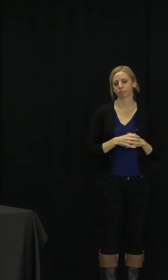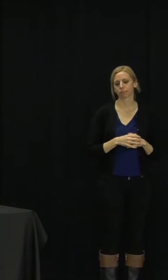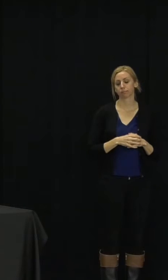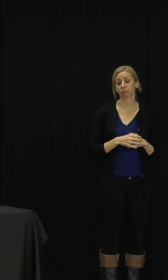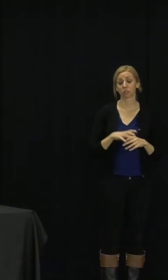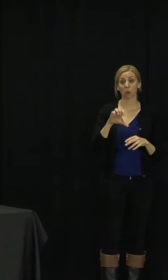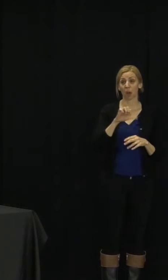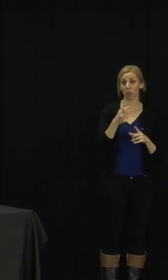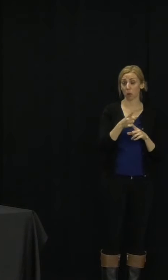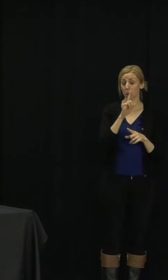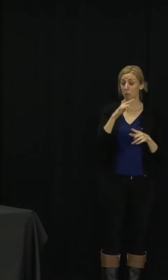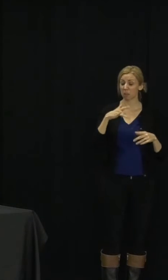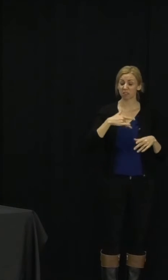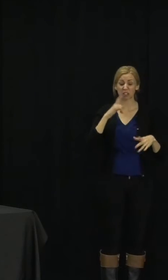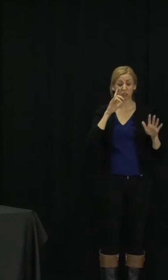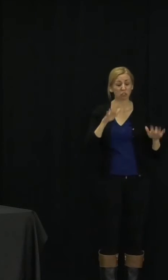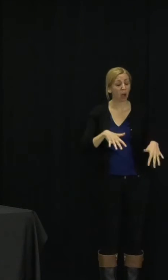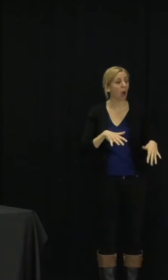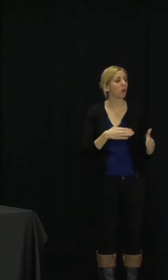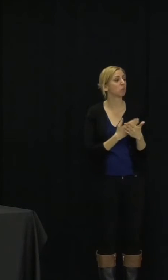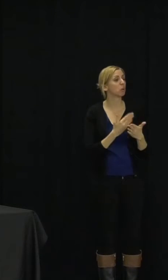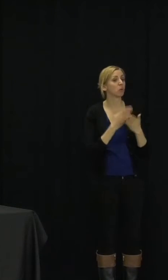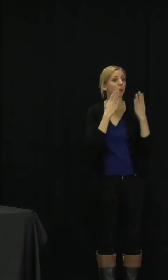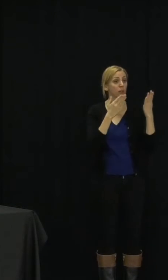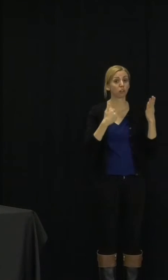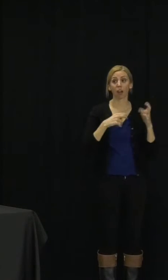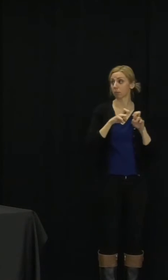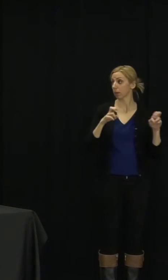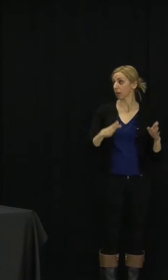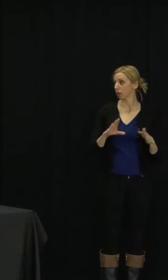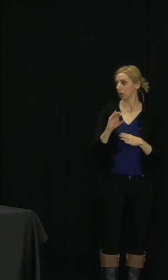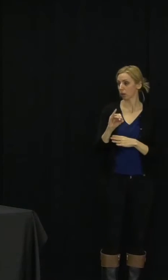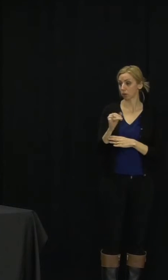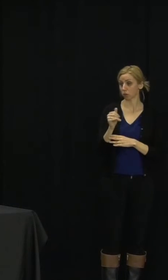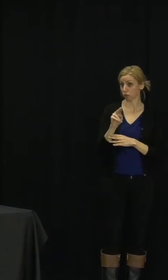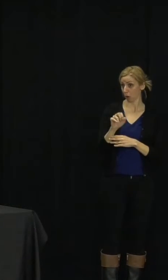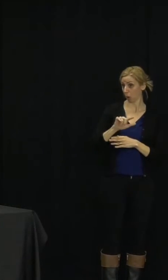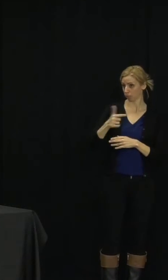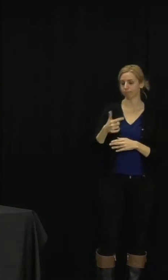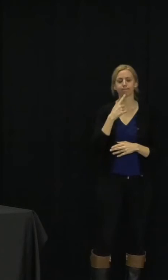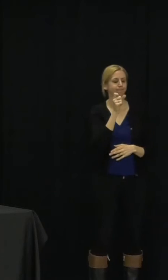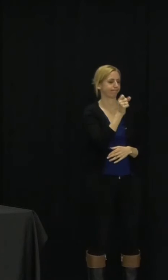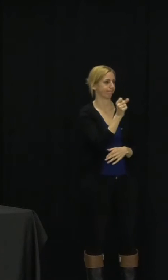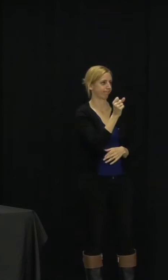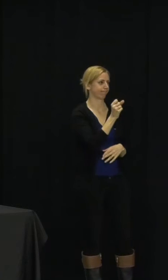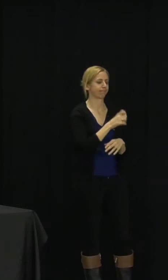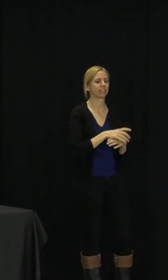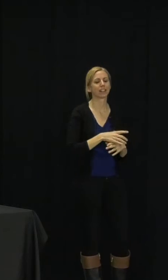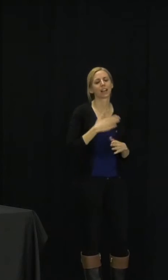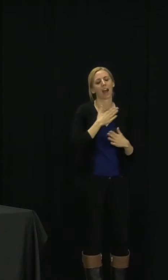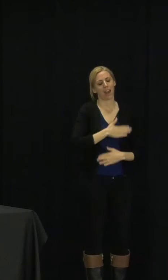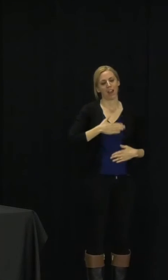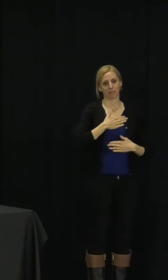also really important in reducing the barriers of access to funding. So that would be my second point. The third